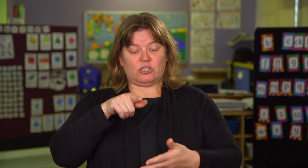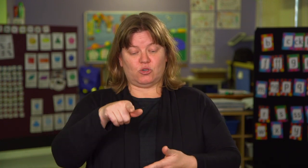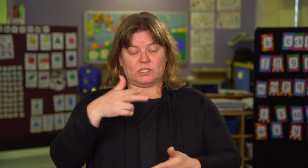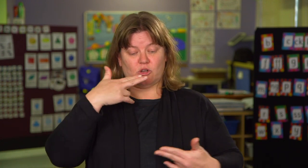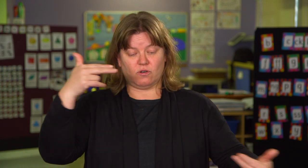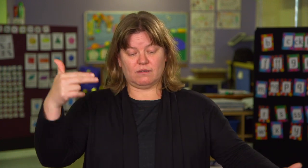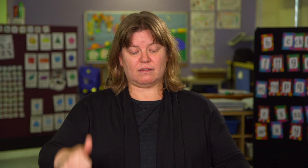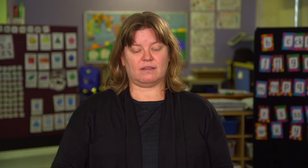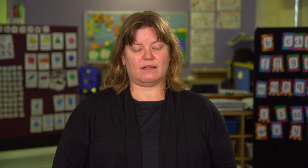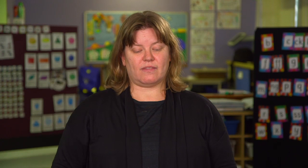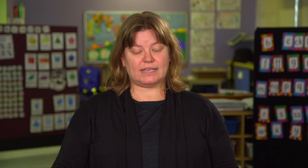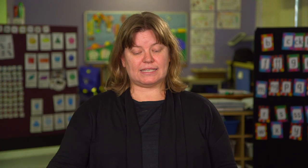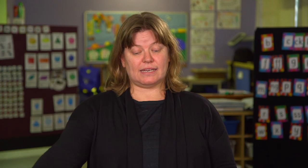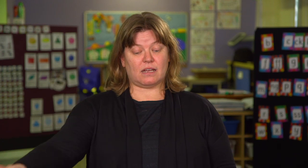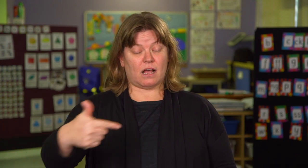you a song, they said,